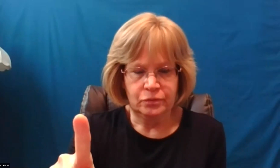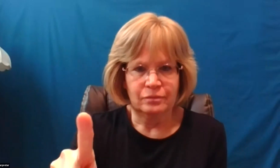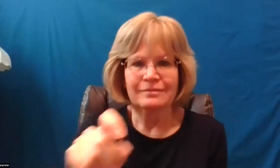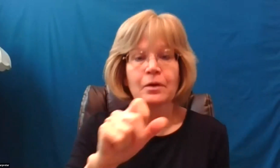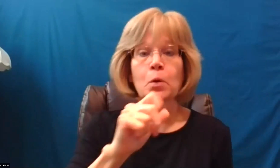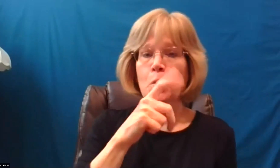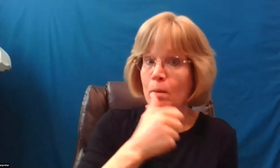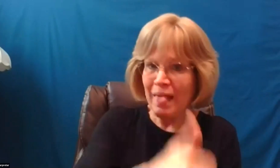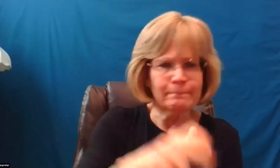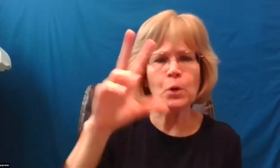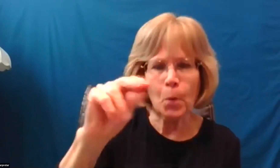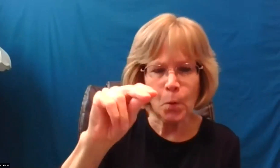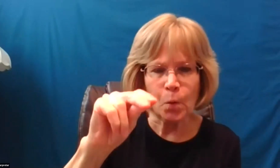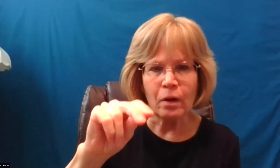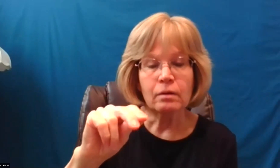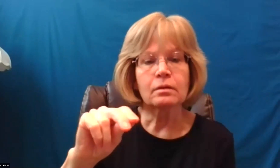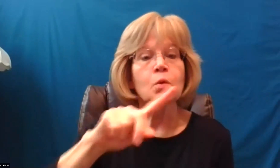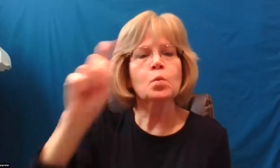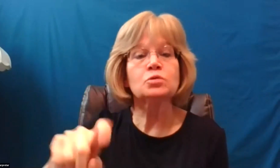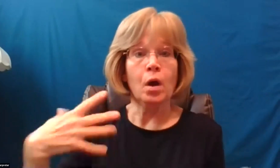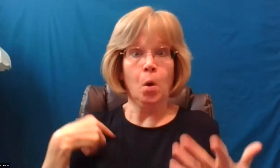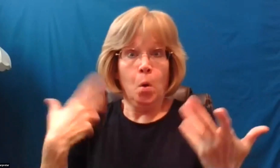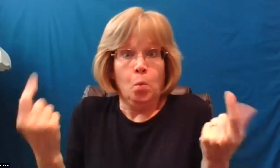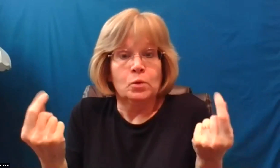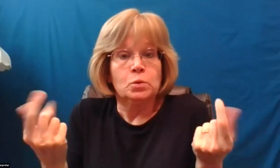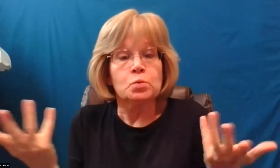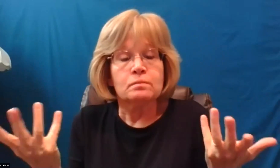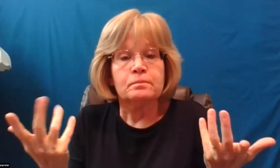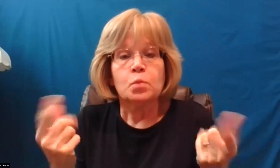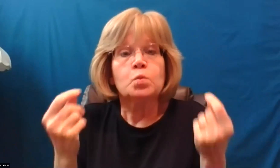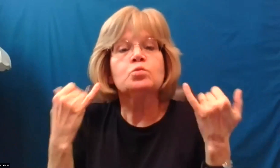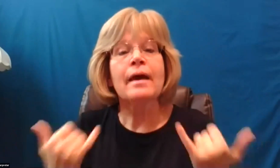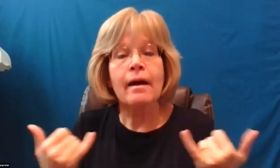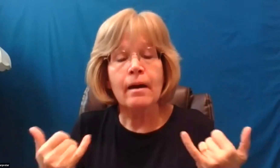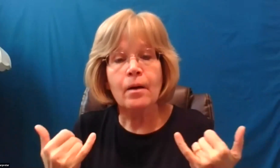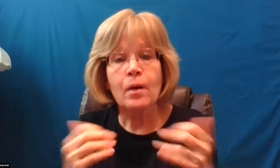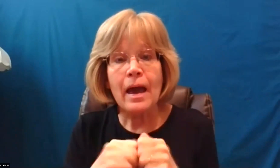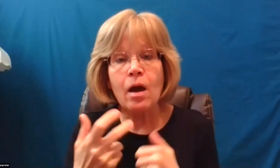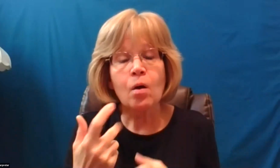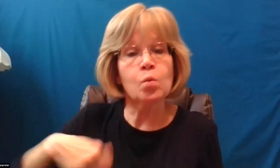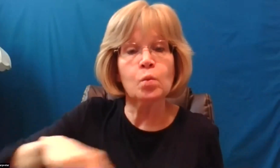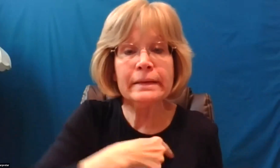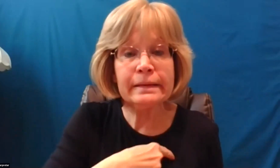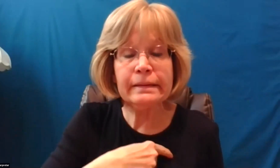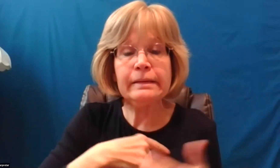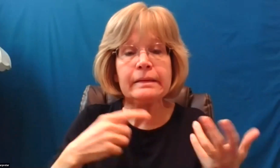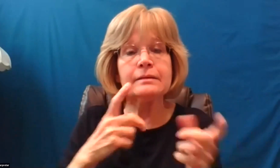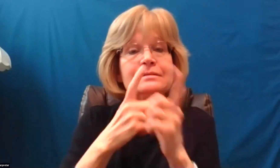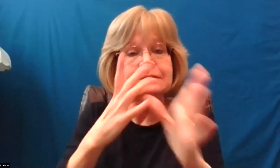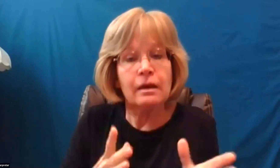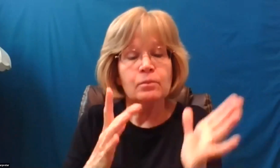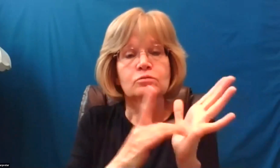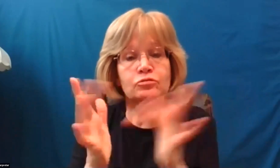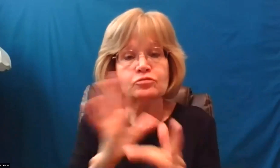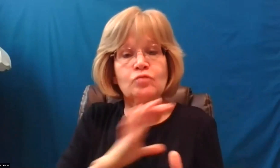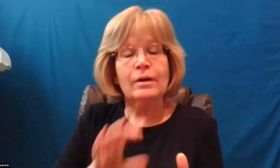to blame, but what do we do? What do we do now? How can you and I, beloved children of God, disciples of Jesus